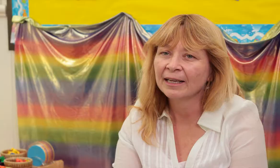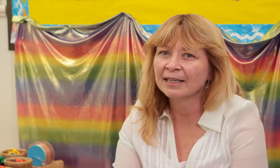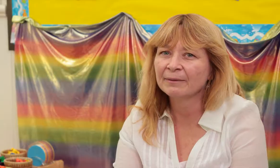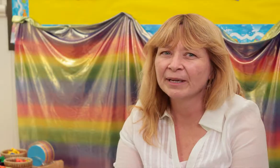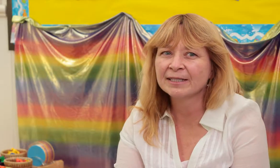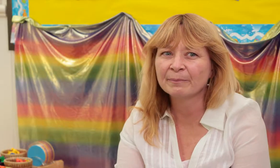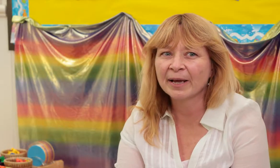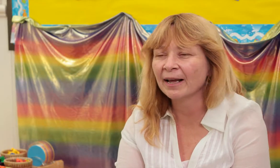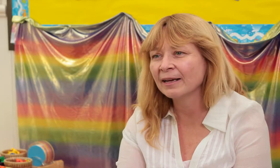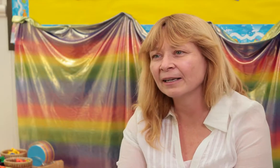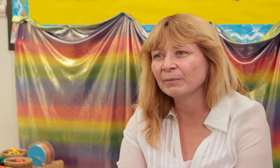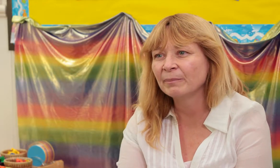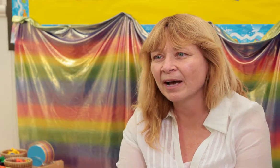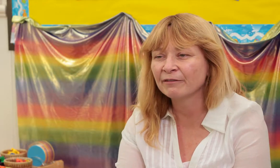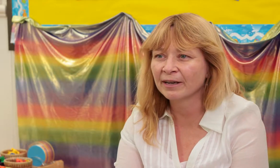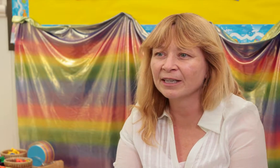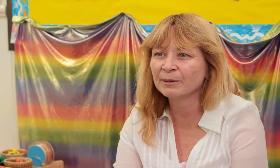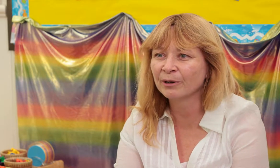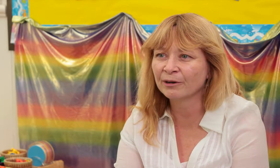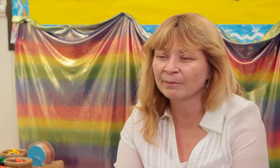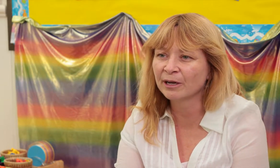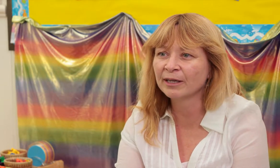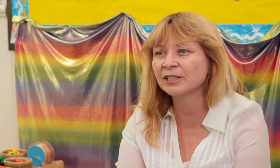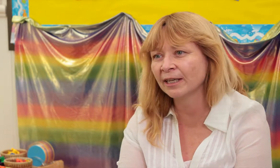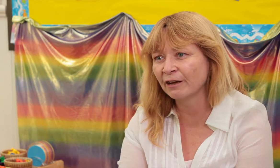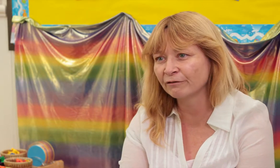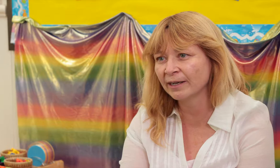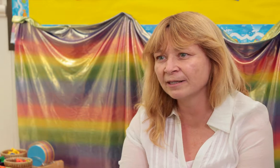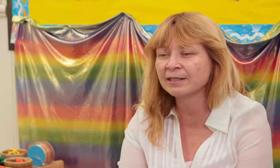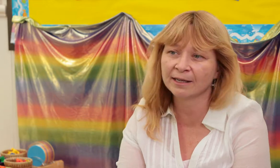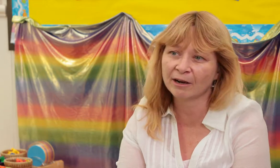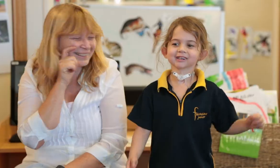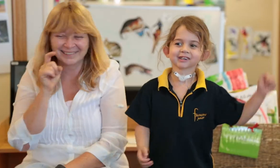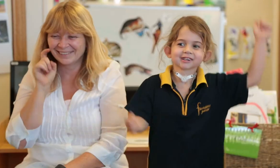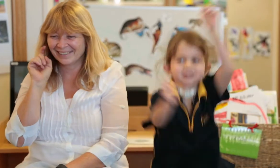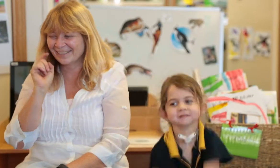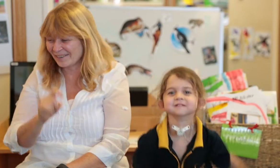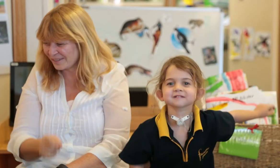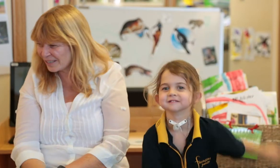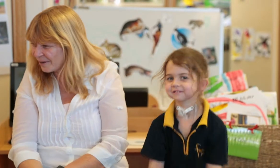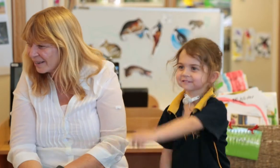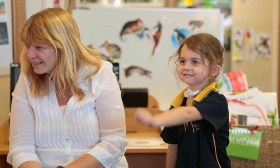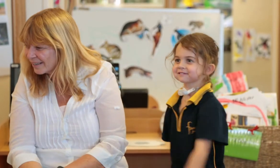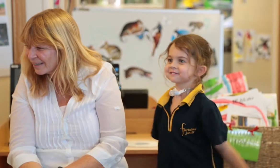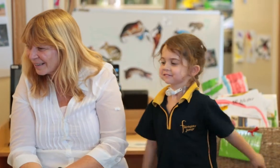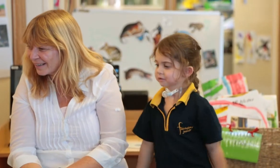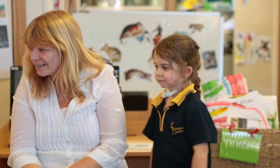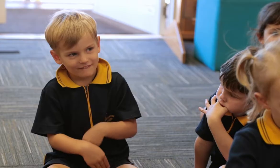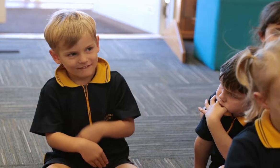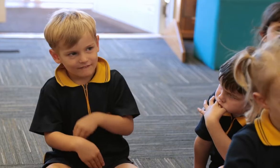It means that Bella can be part of our Kindy program totally. She can have friends, she can go home and talk about her friends, she can join in with the play, she can get